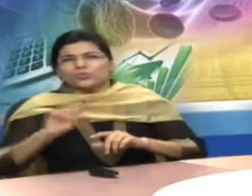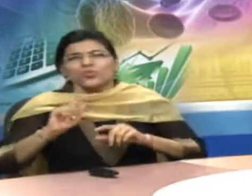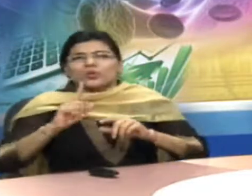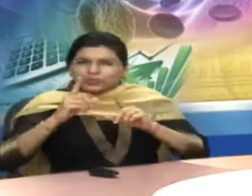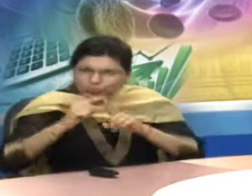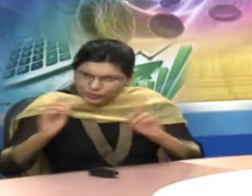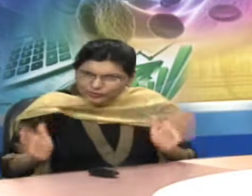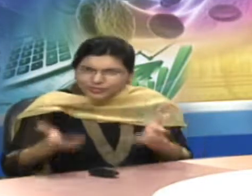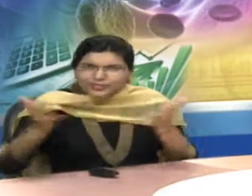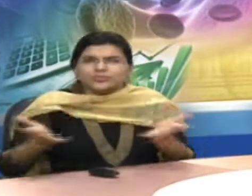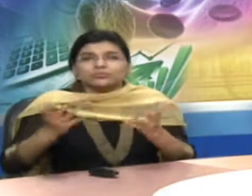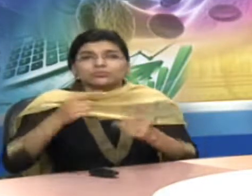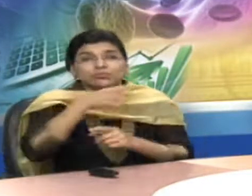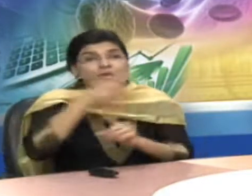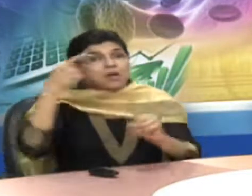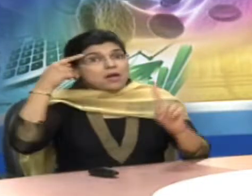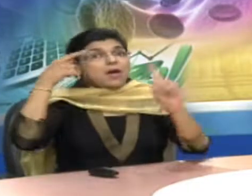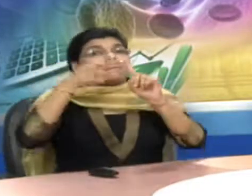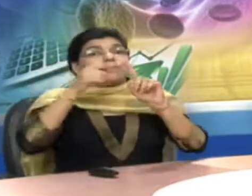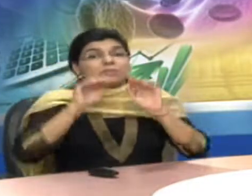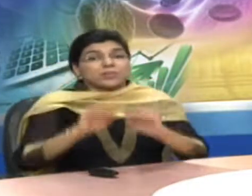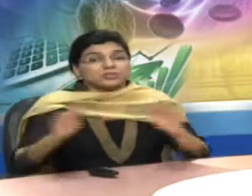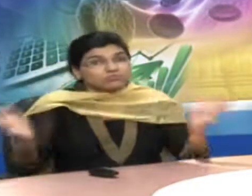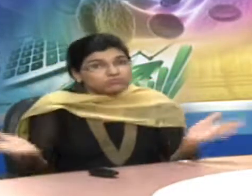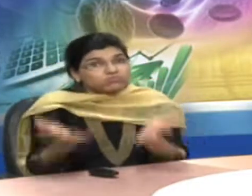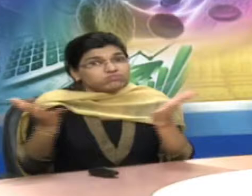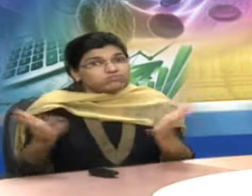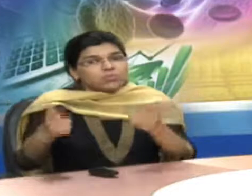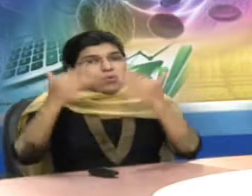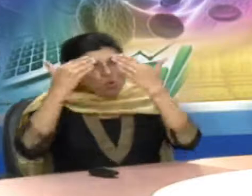to learn with their open mind